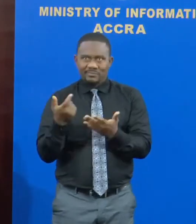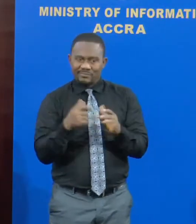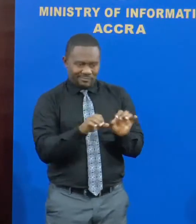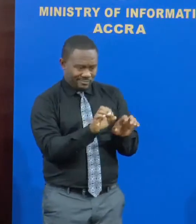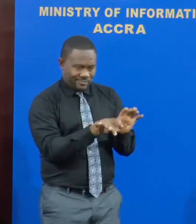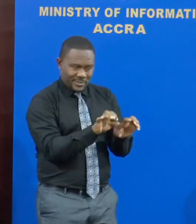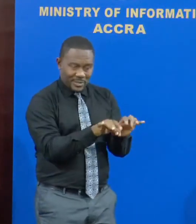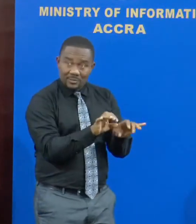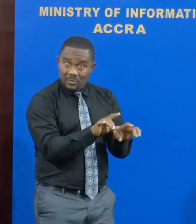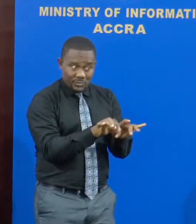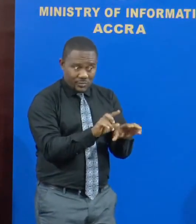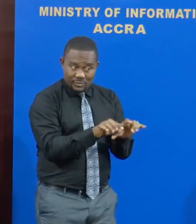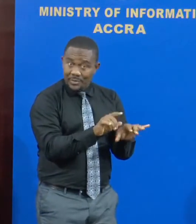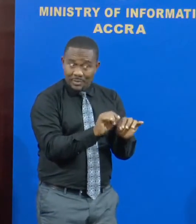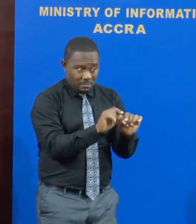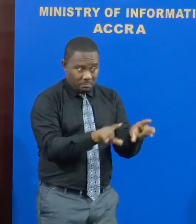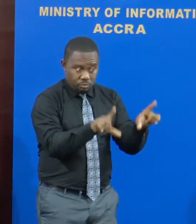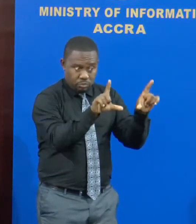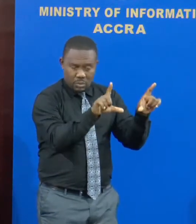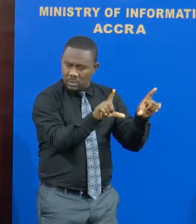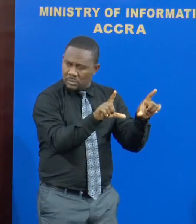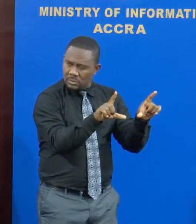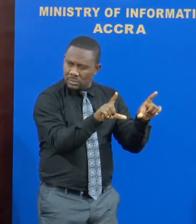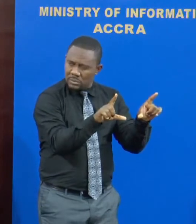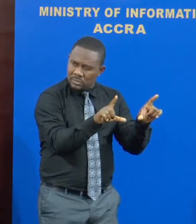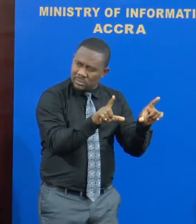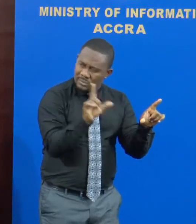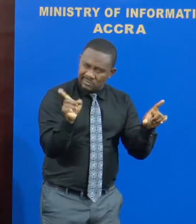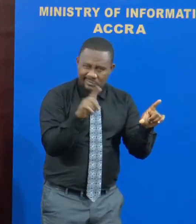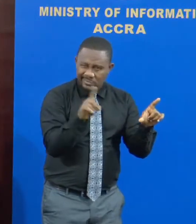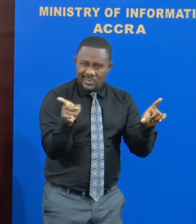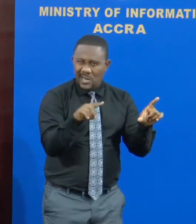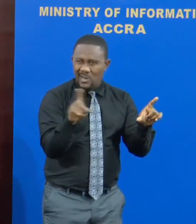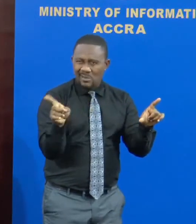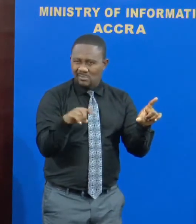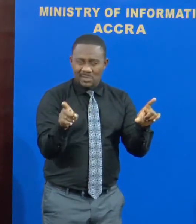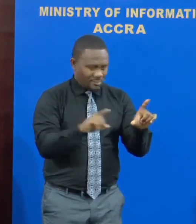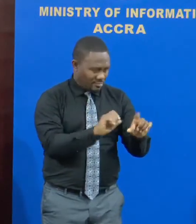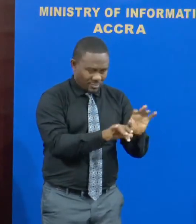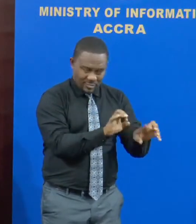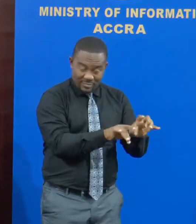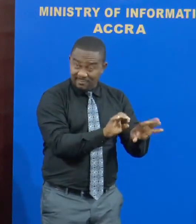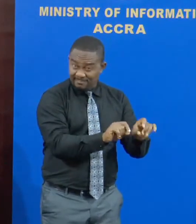the single source of truth, for them to tell us who is Akosua Mensah.